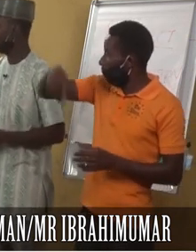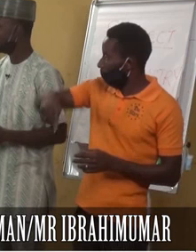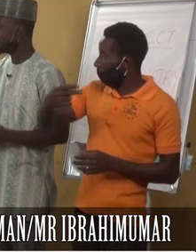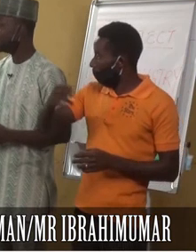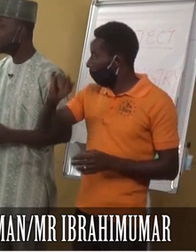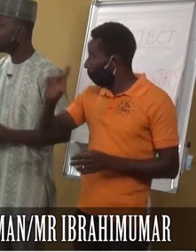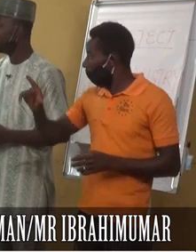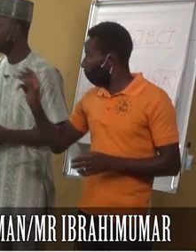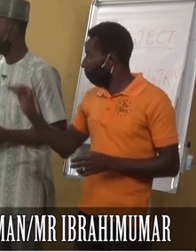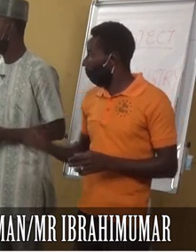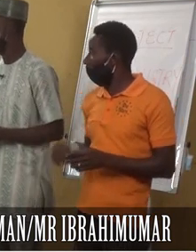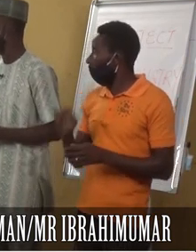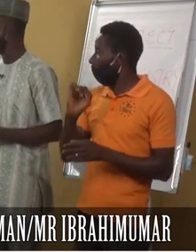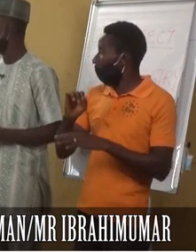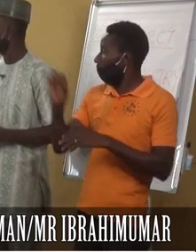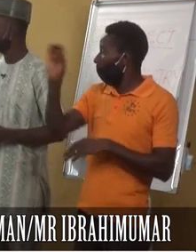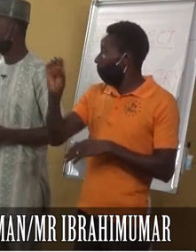081-606-70920. Mr. Philip Mamman,